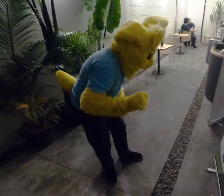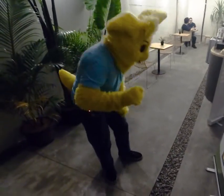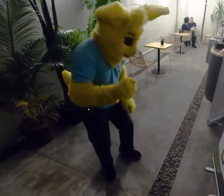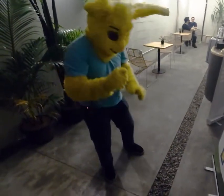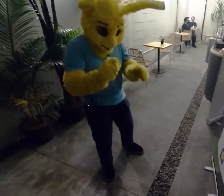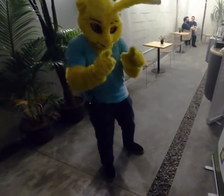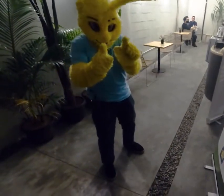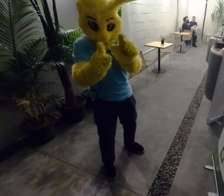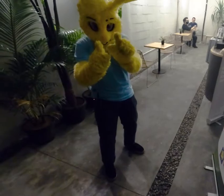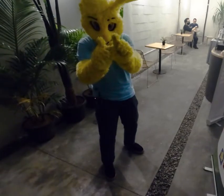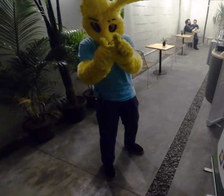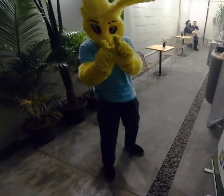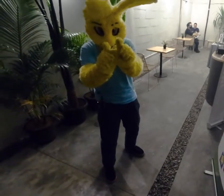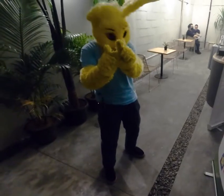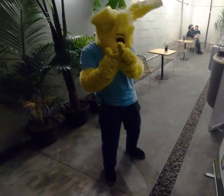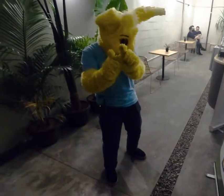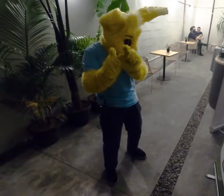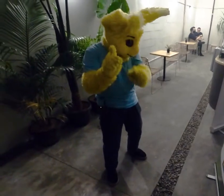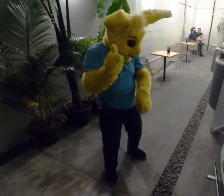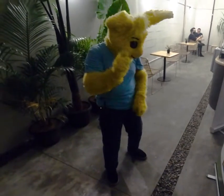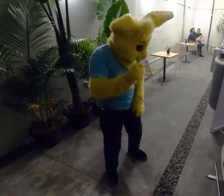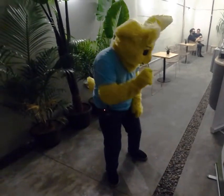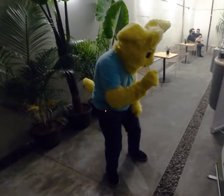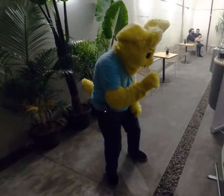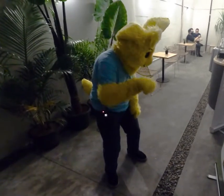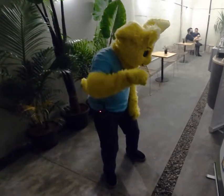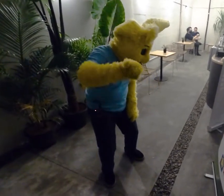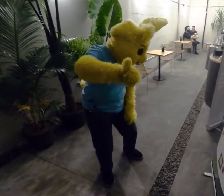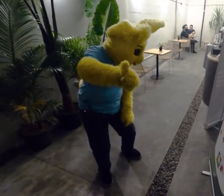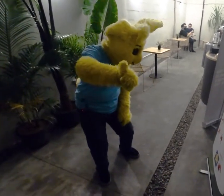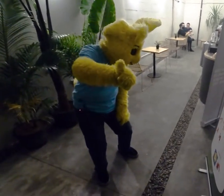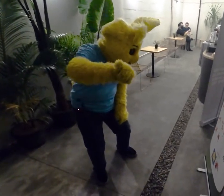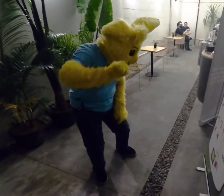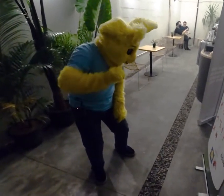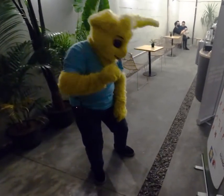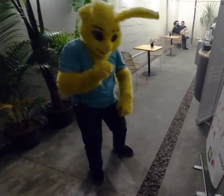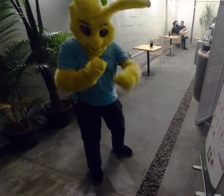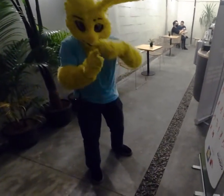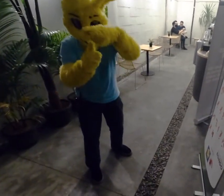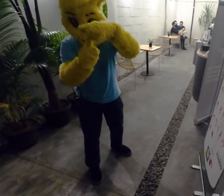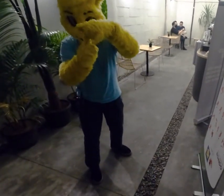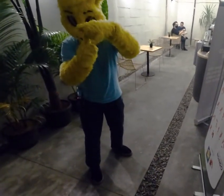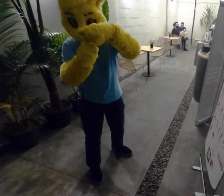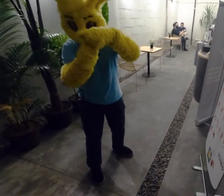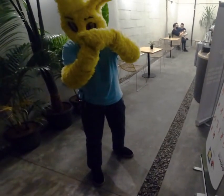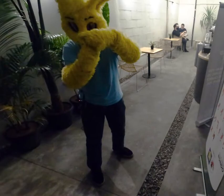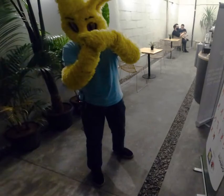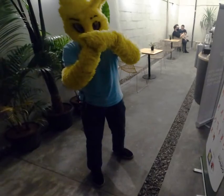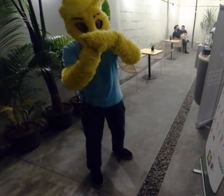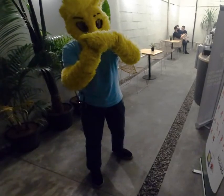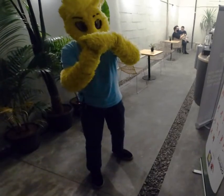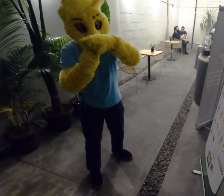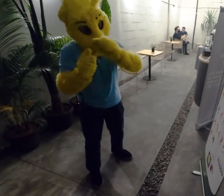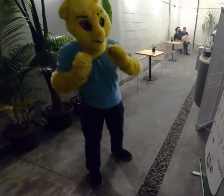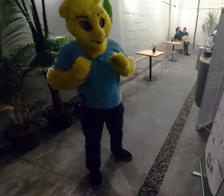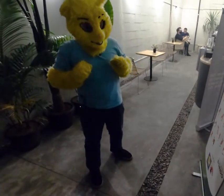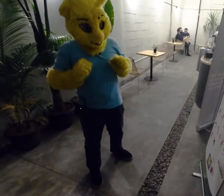hmm uh uh uh uh this is second word